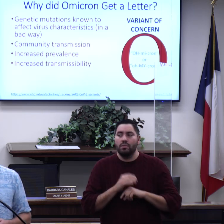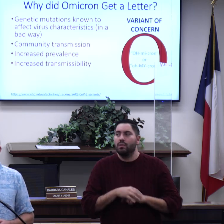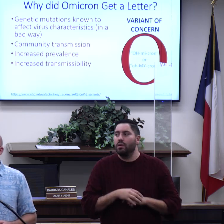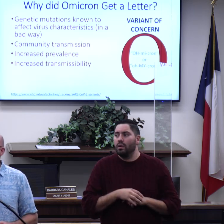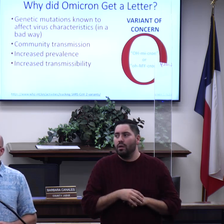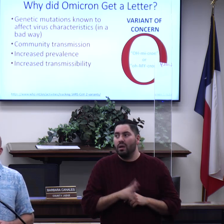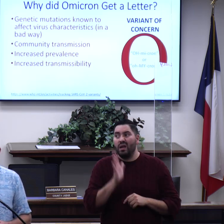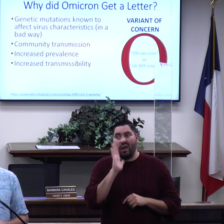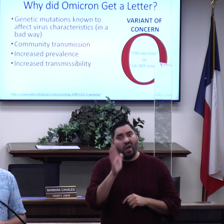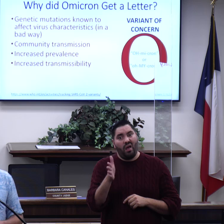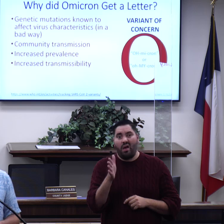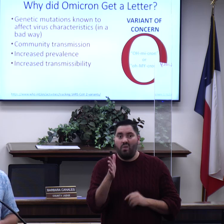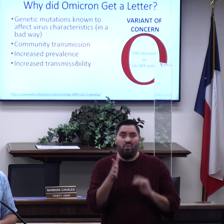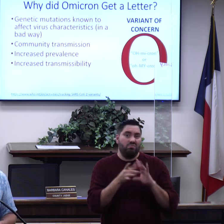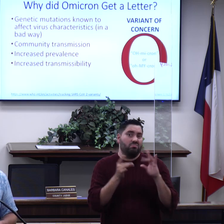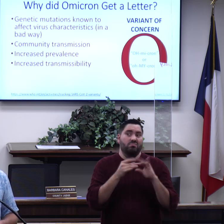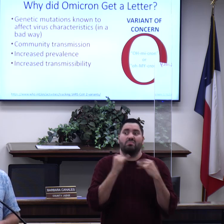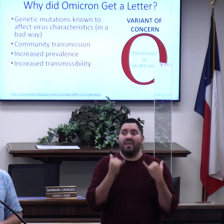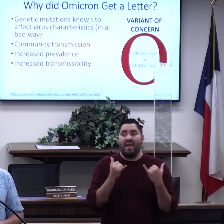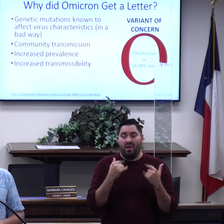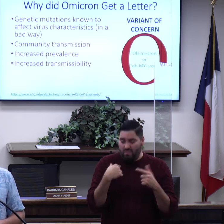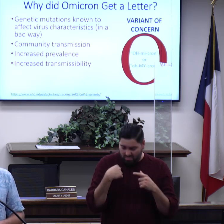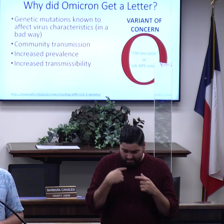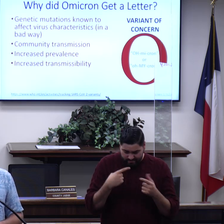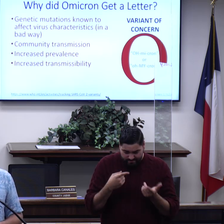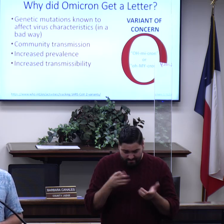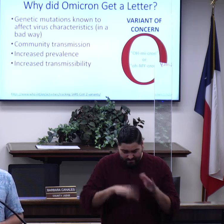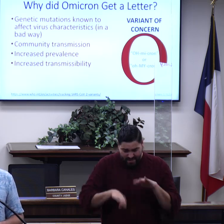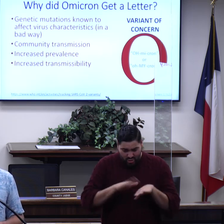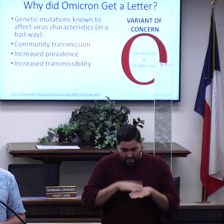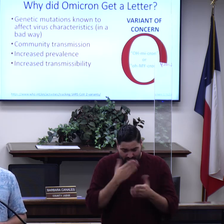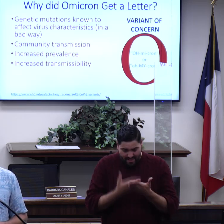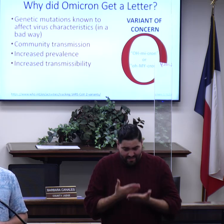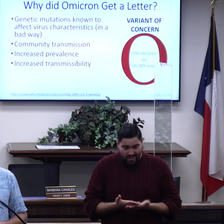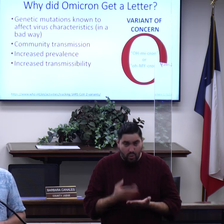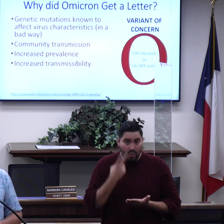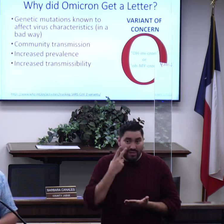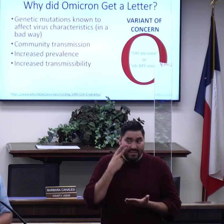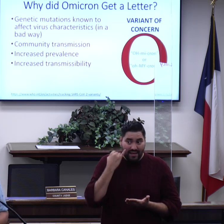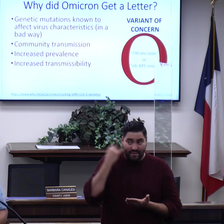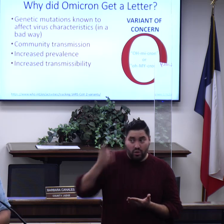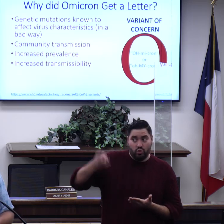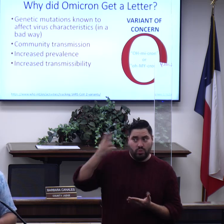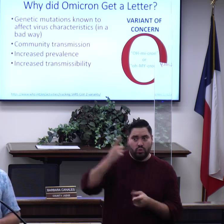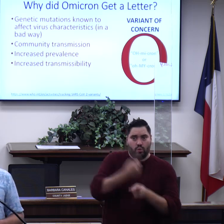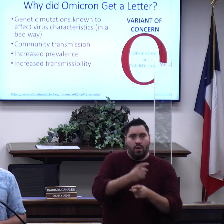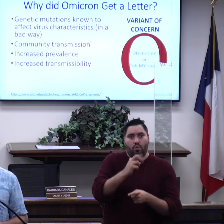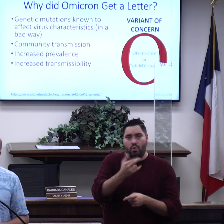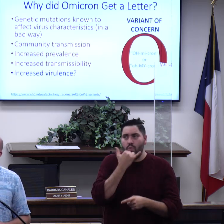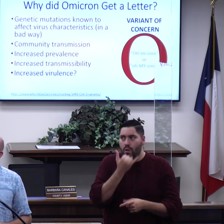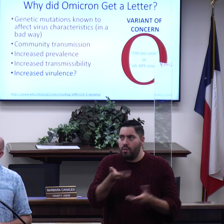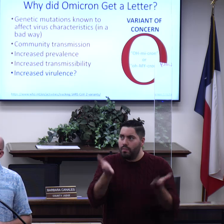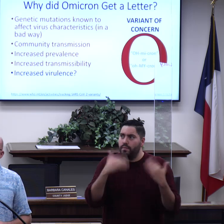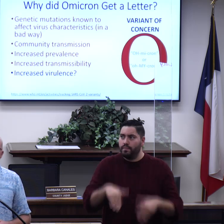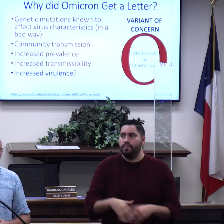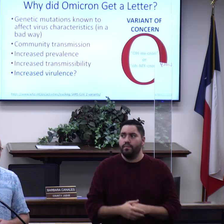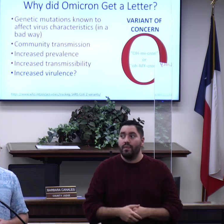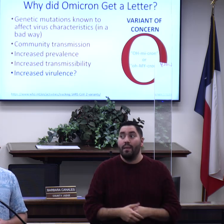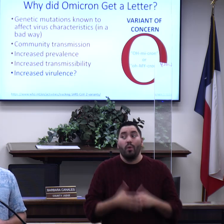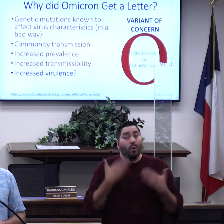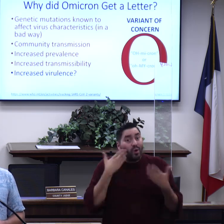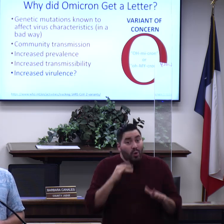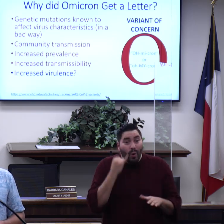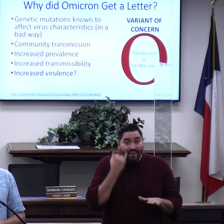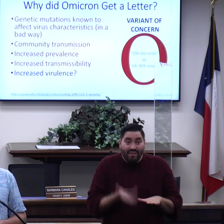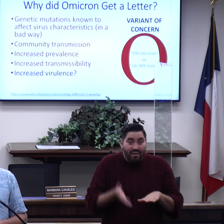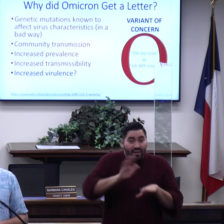call that right now based on the evidence that I see, and we'll let history prove me right or wrong. Next. What we don't know is if